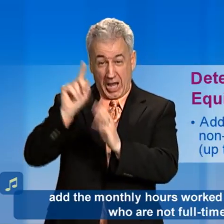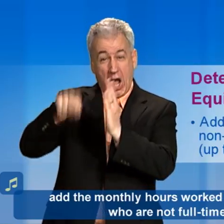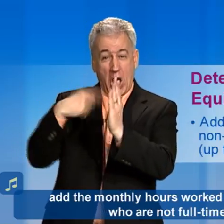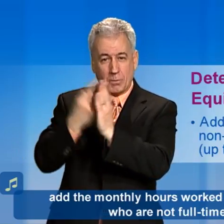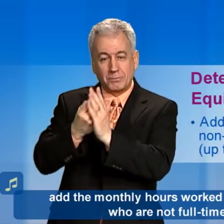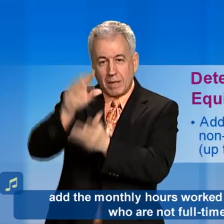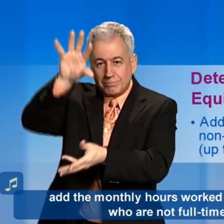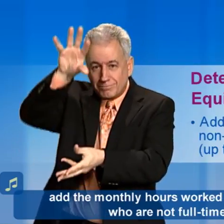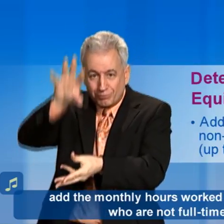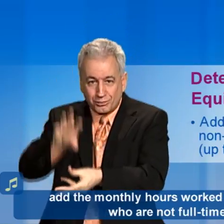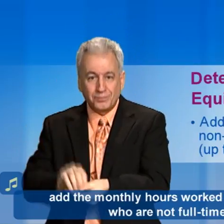full-time.